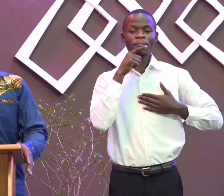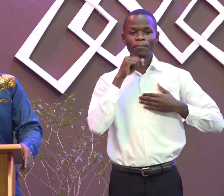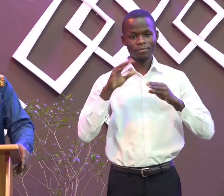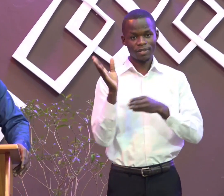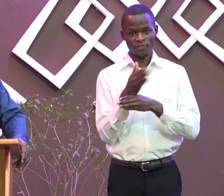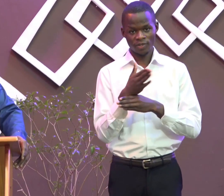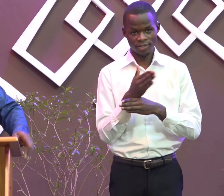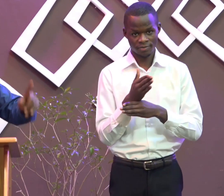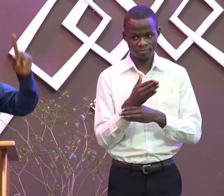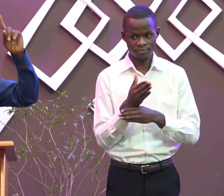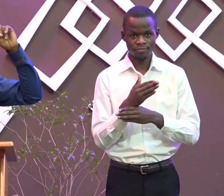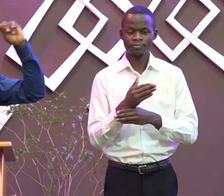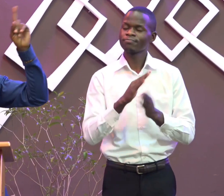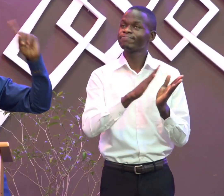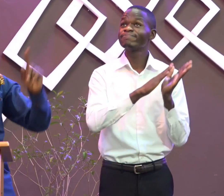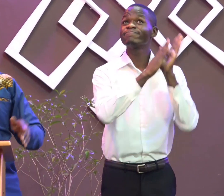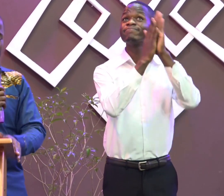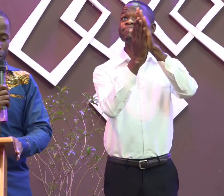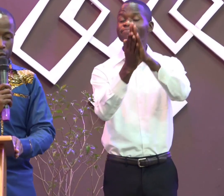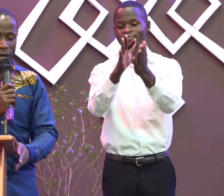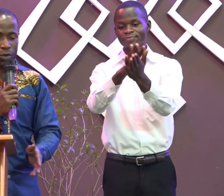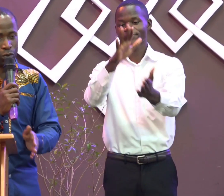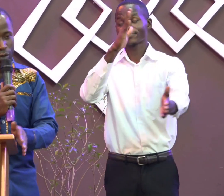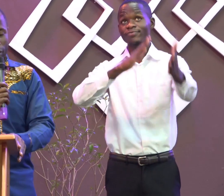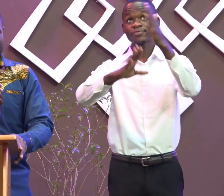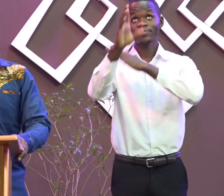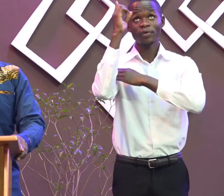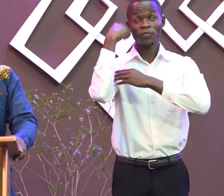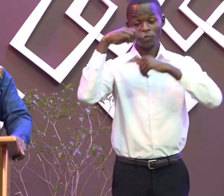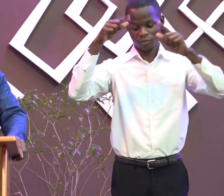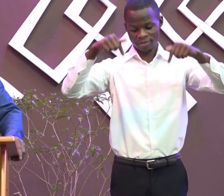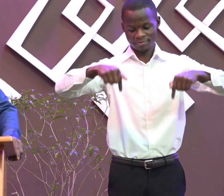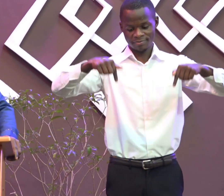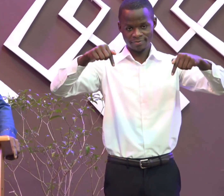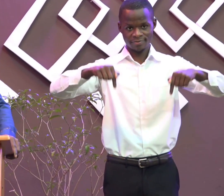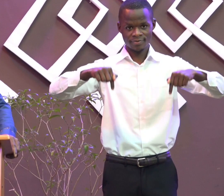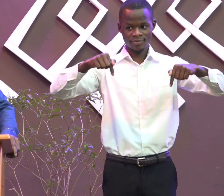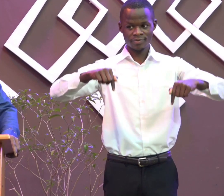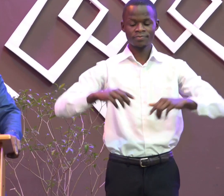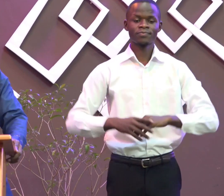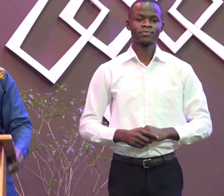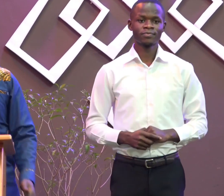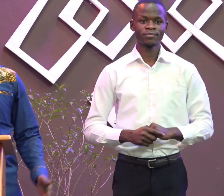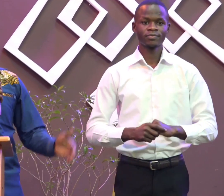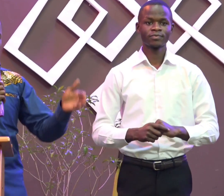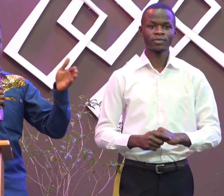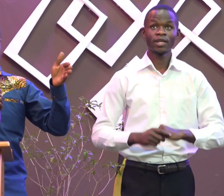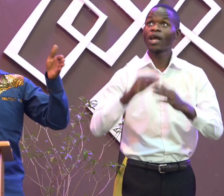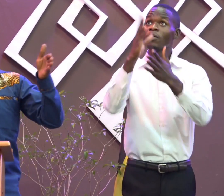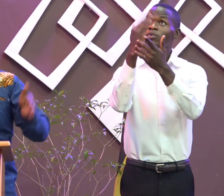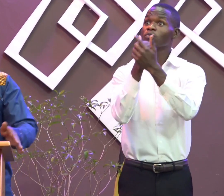to Inaman Ministries. Tuddiza Katonda ekitiibwa ku lw'olunaku luno. We return the glory to God for this day. Kubanga